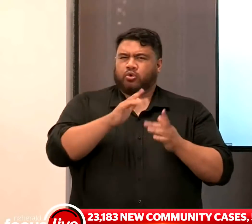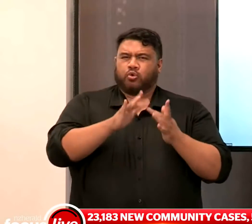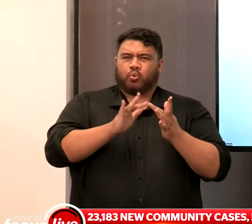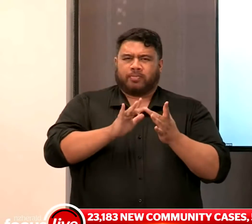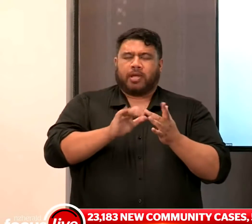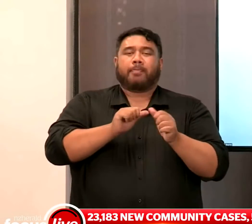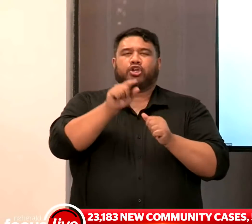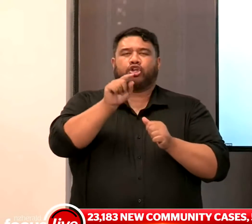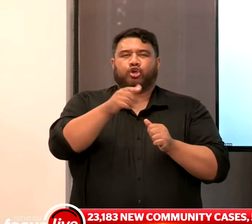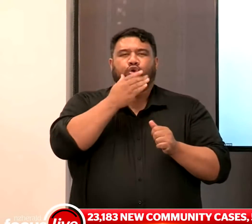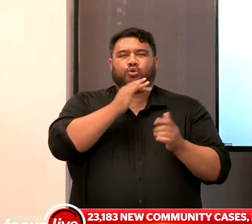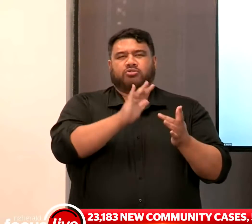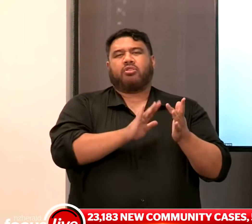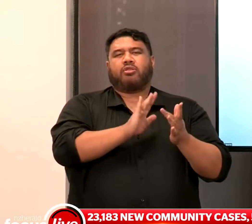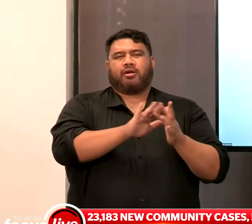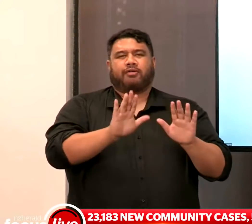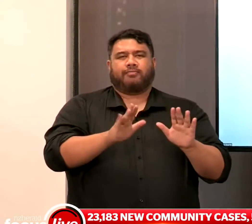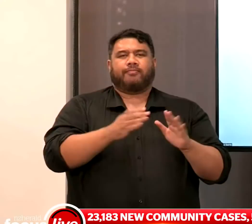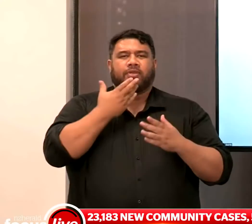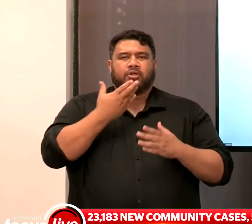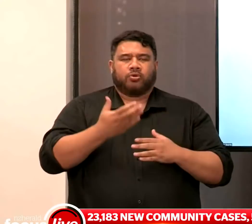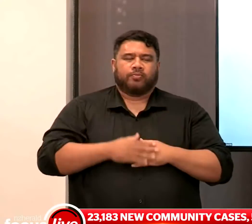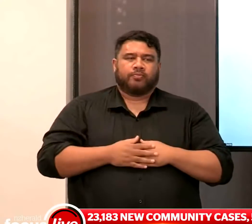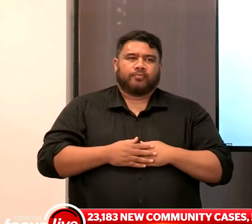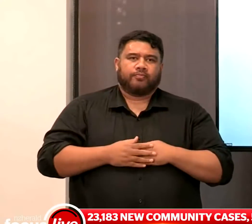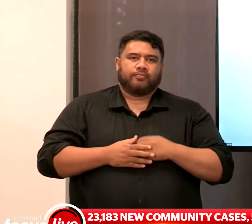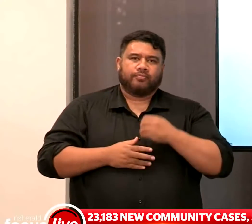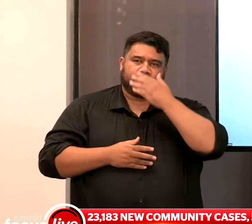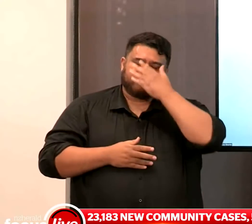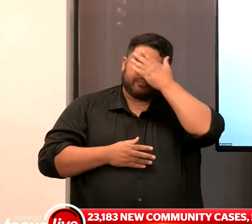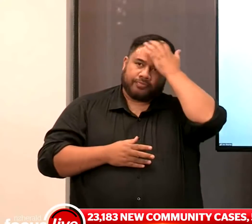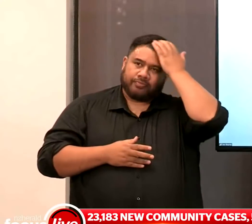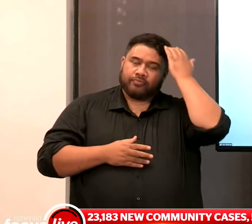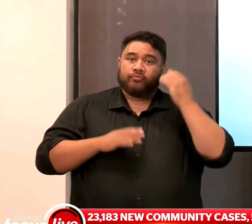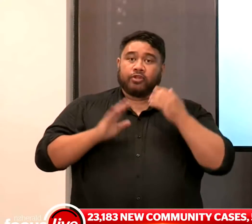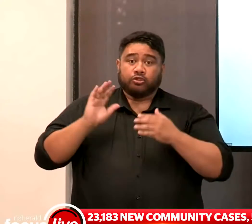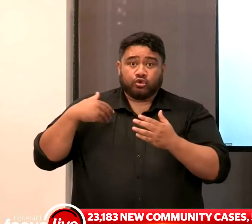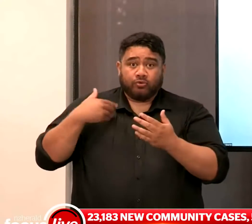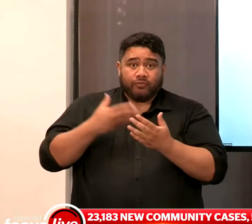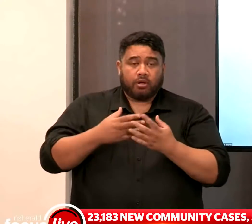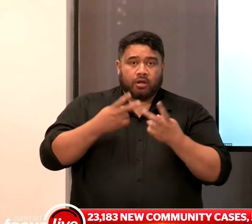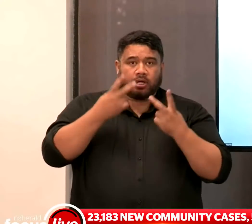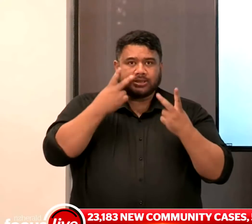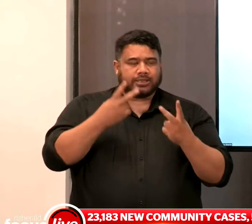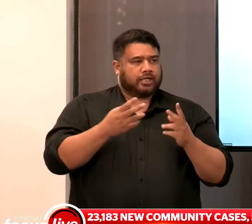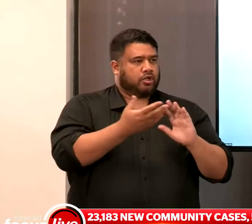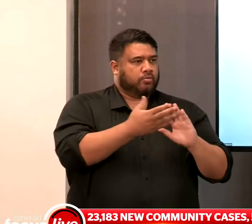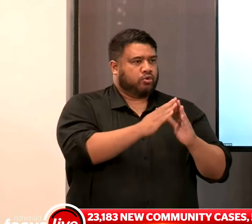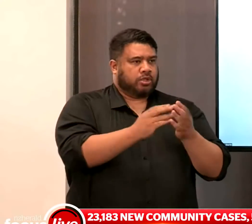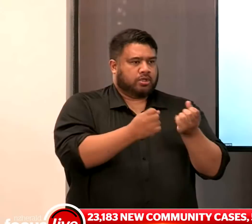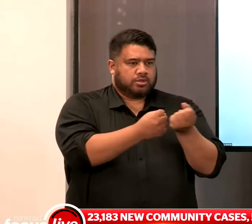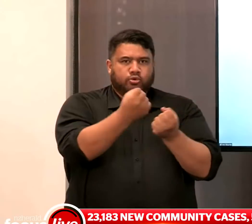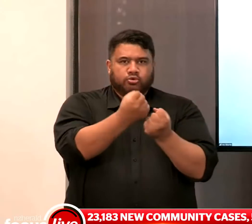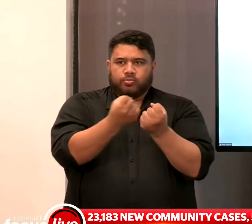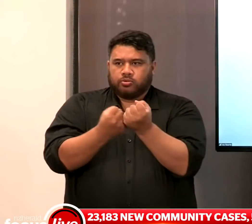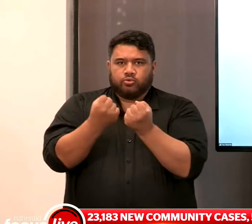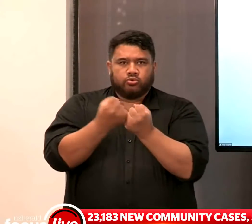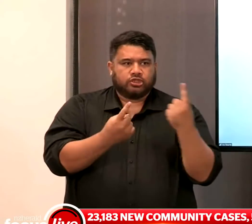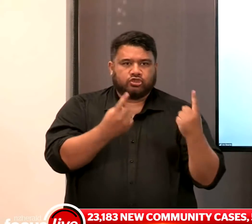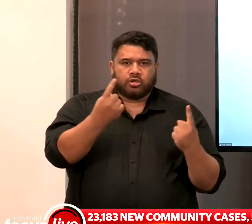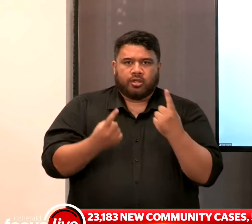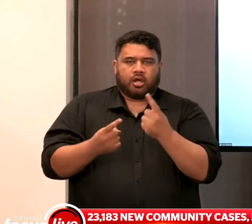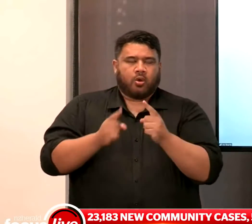resources. It's brilliant to see how communities are gathering around and supporting each